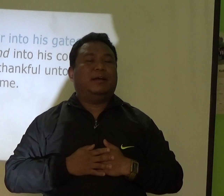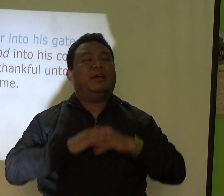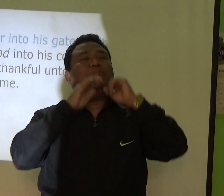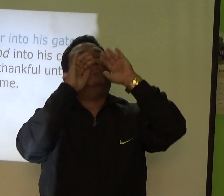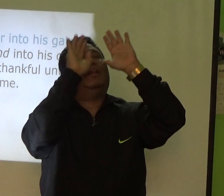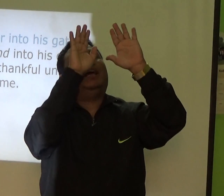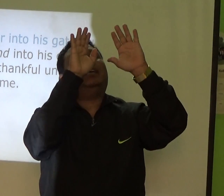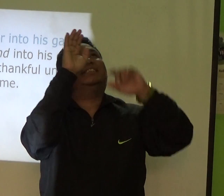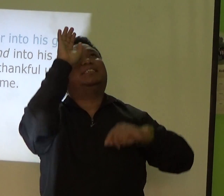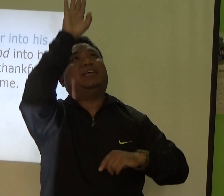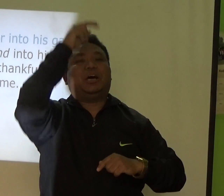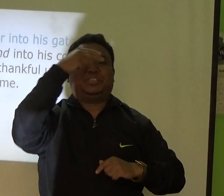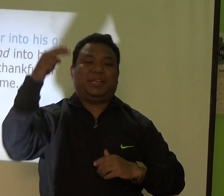And bless God's name.